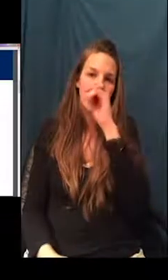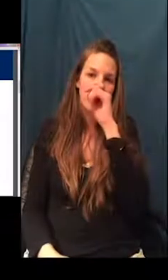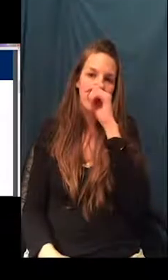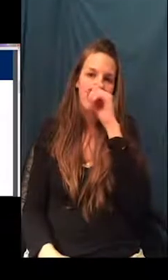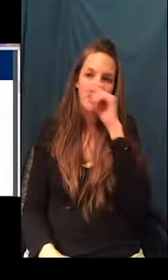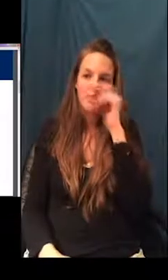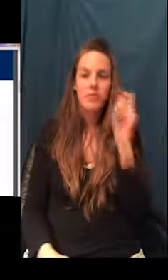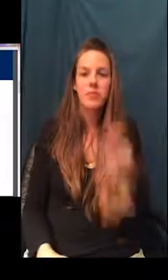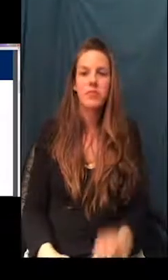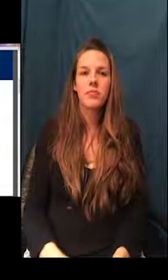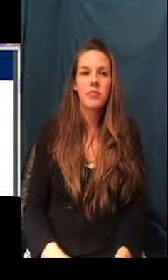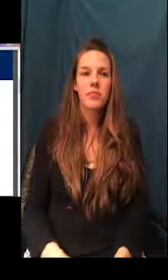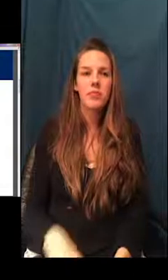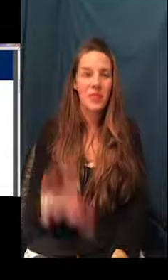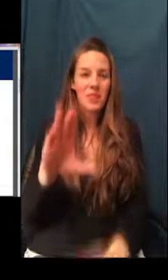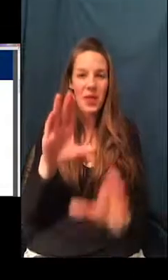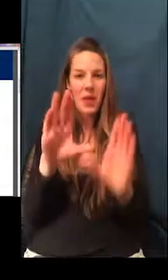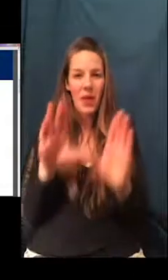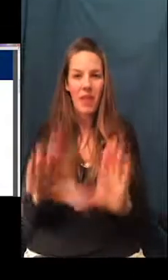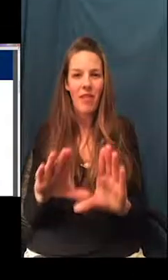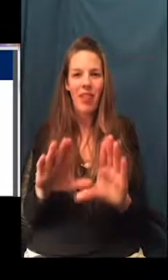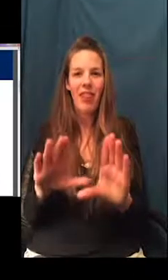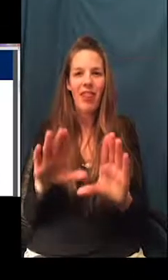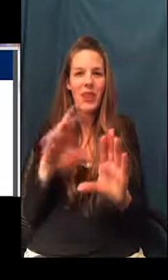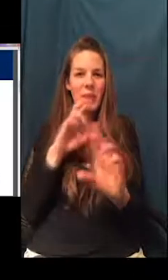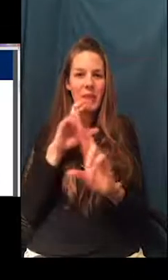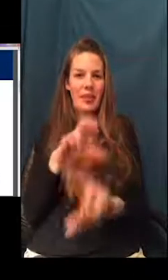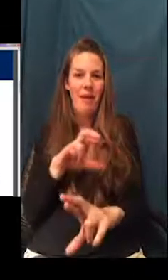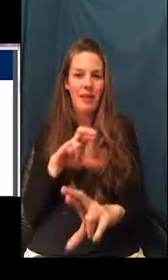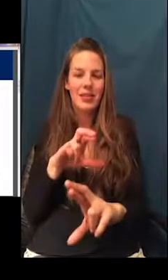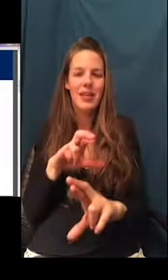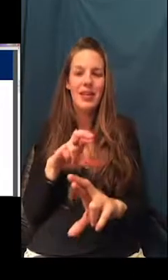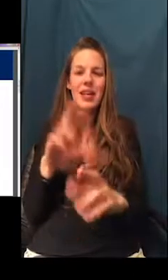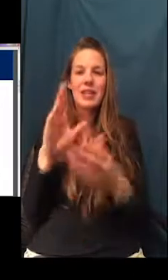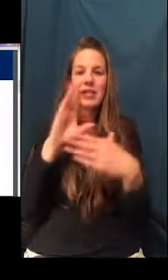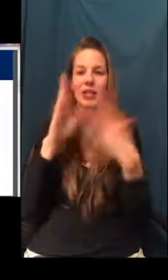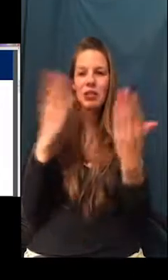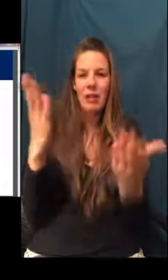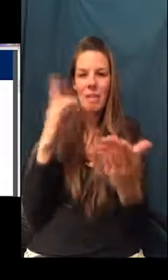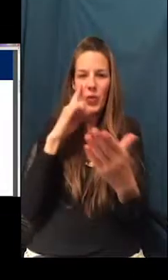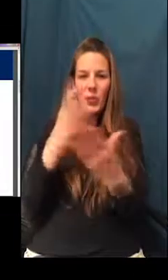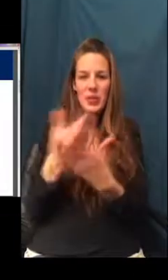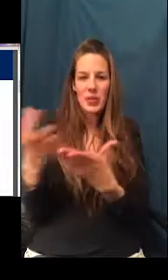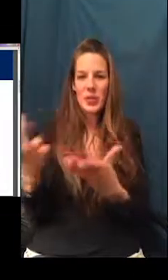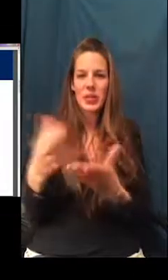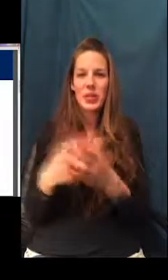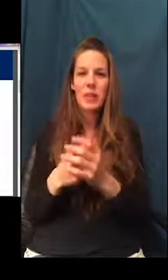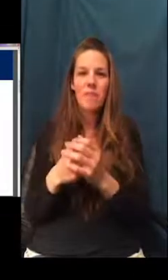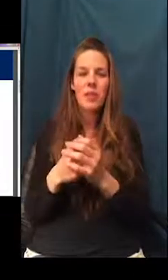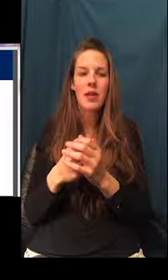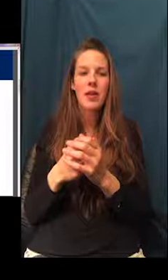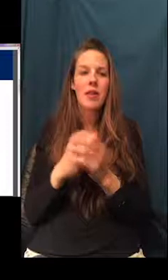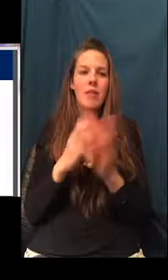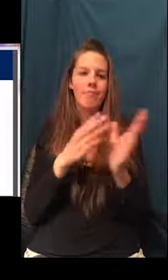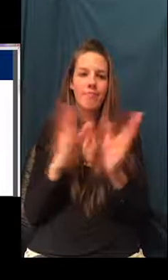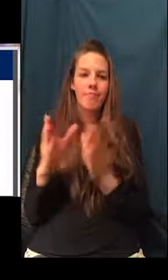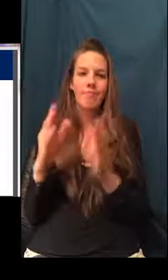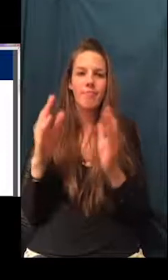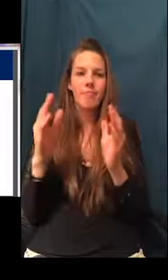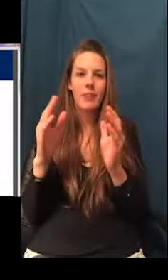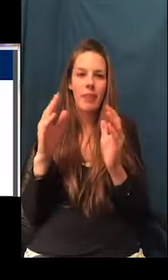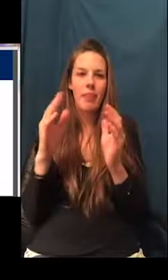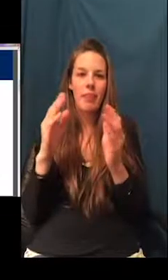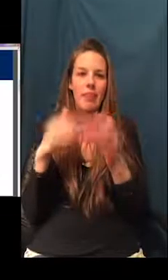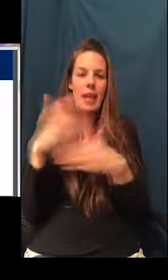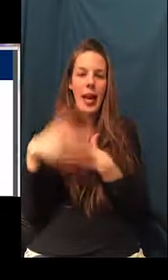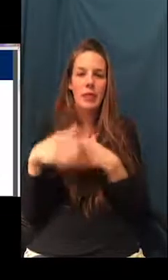Those are all wonderful responses and suggestions for resources. I'm going to move to the questions that